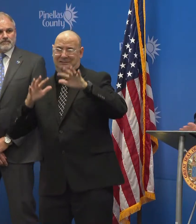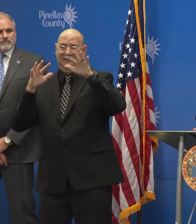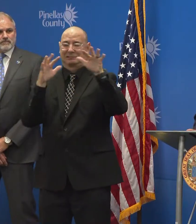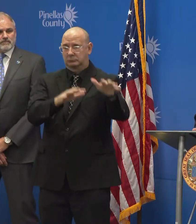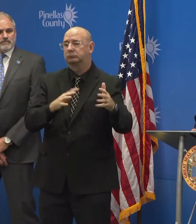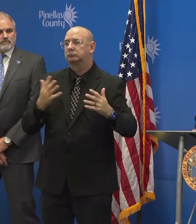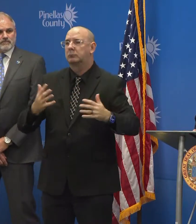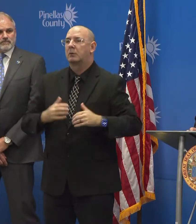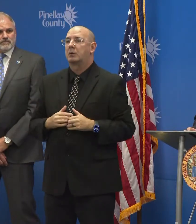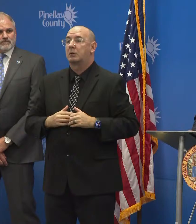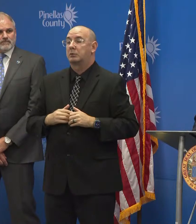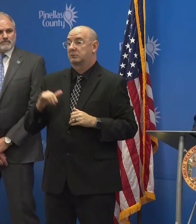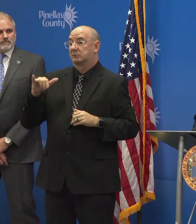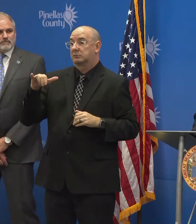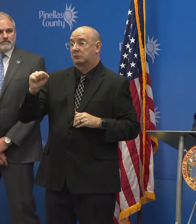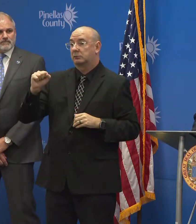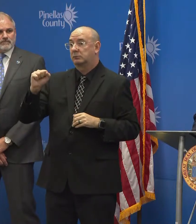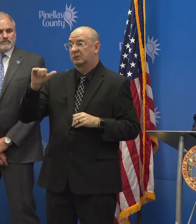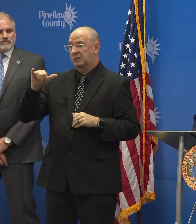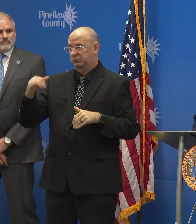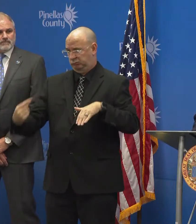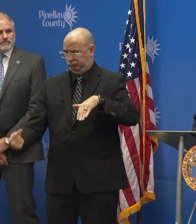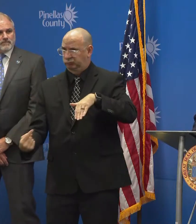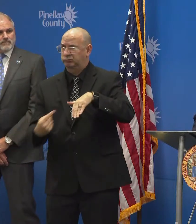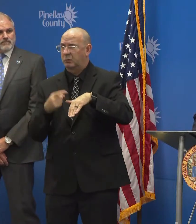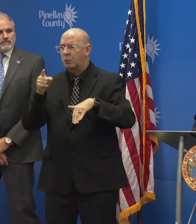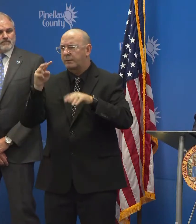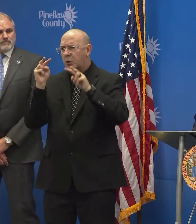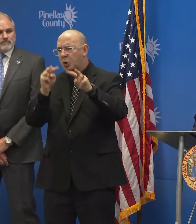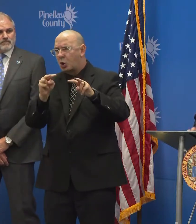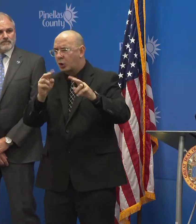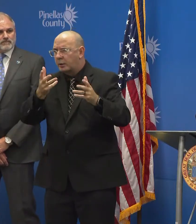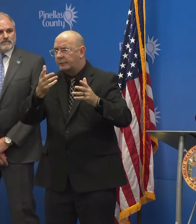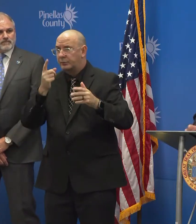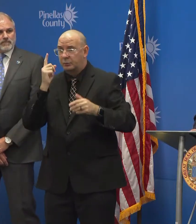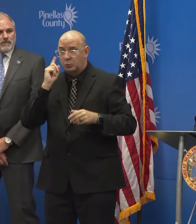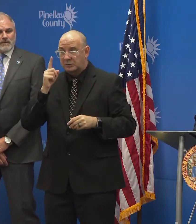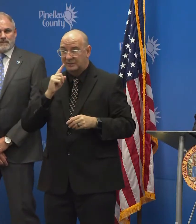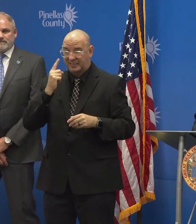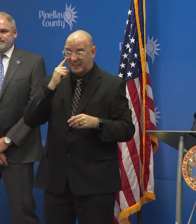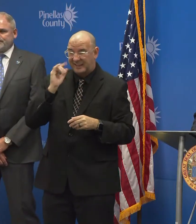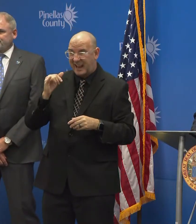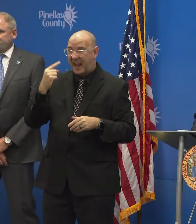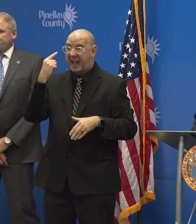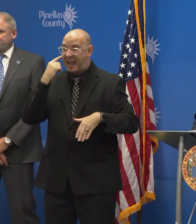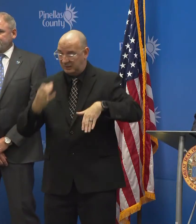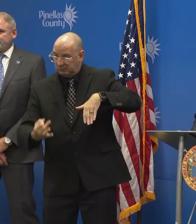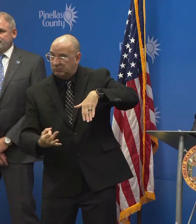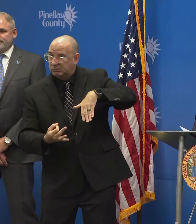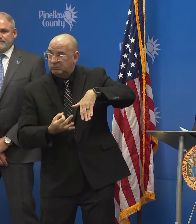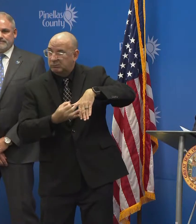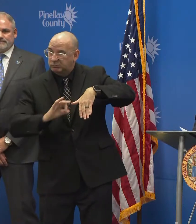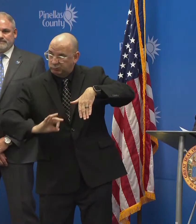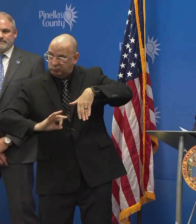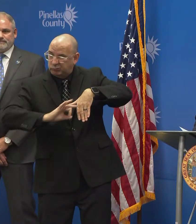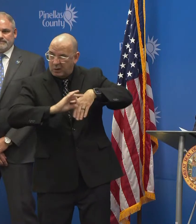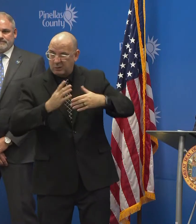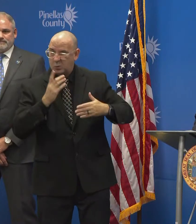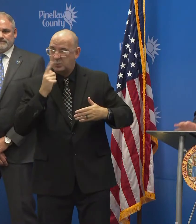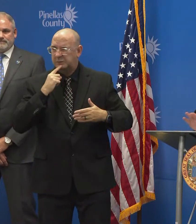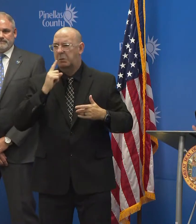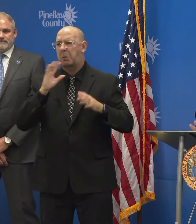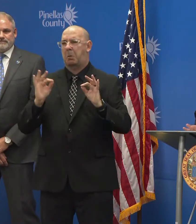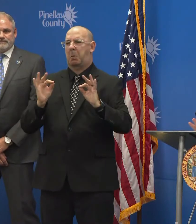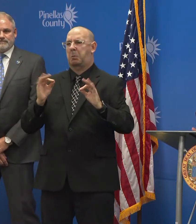yes, follow that track, but don't think because that eye may or may not be in your area that you're not going to see impacts. You're going to see significant